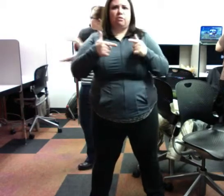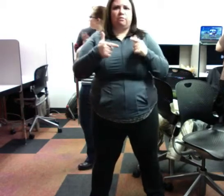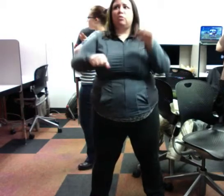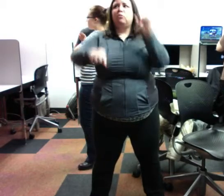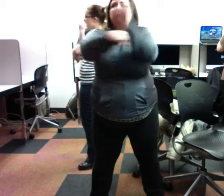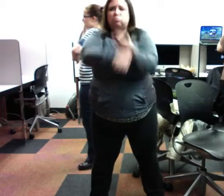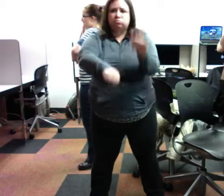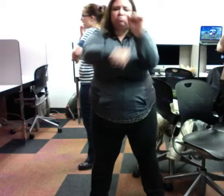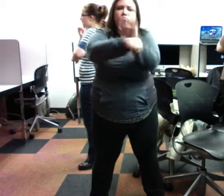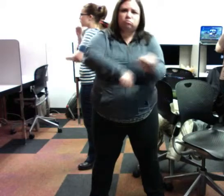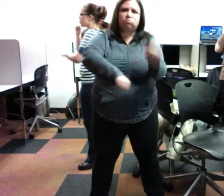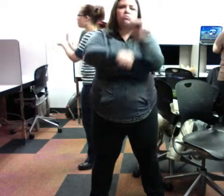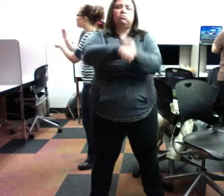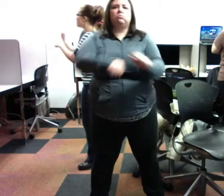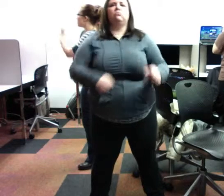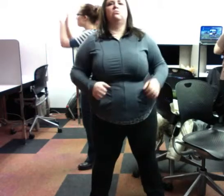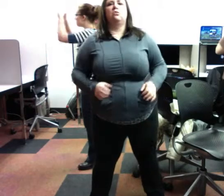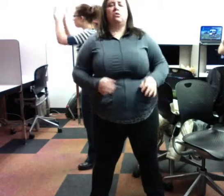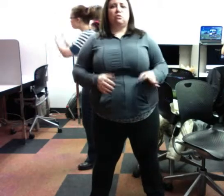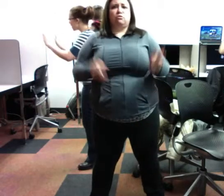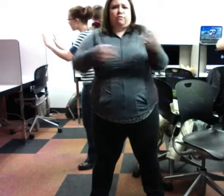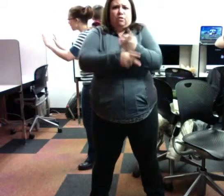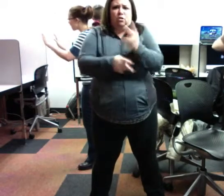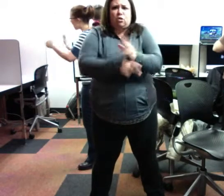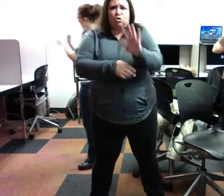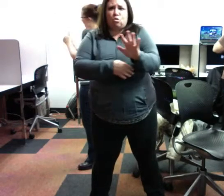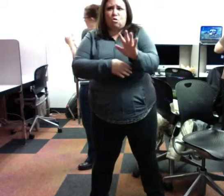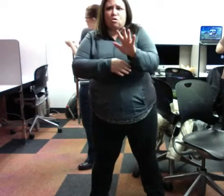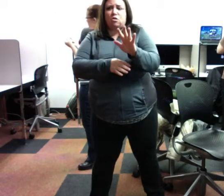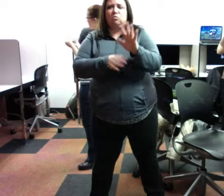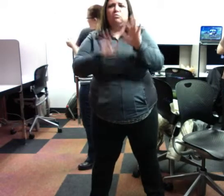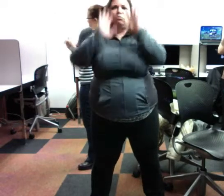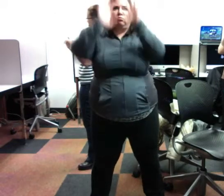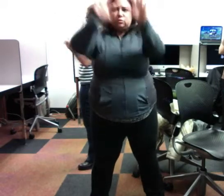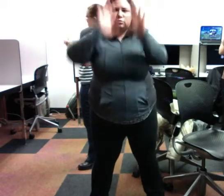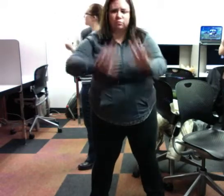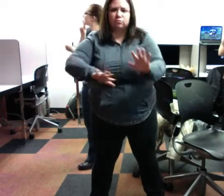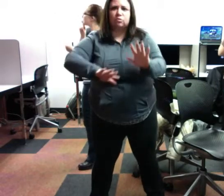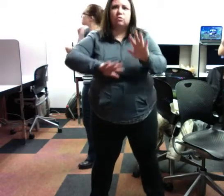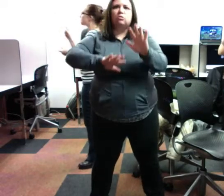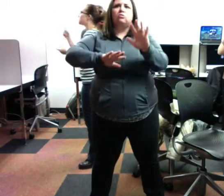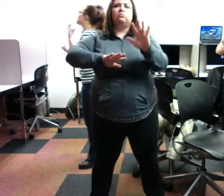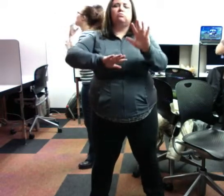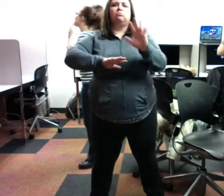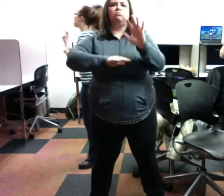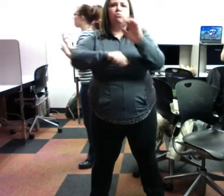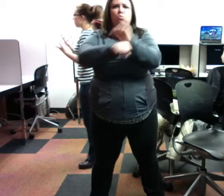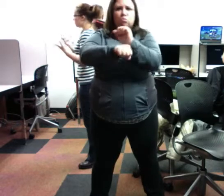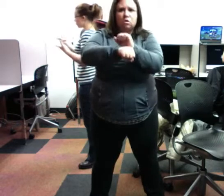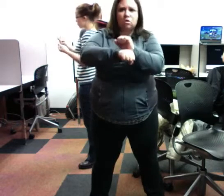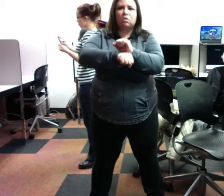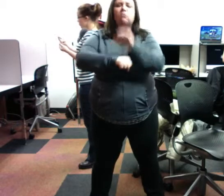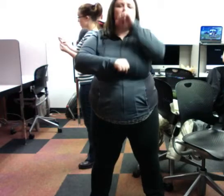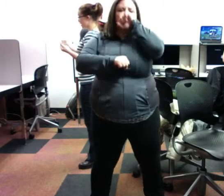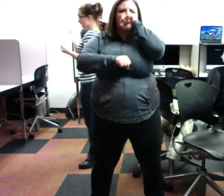work is to love what you do. If you haven't found it yet, keep looking and don't settle. As with all